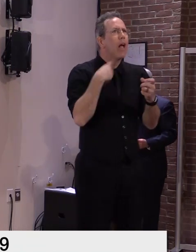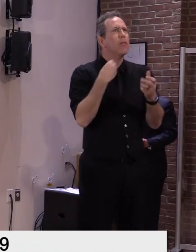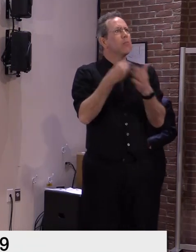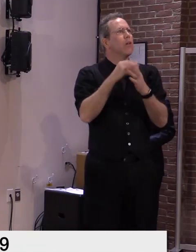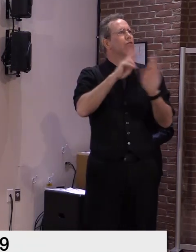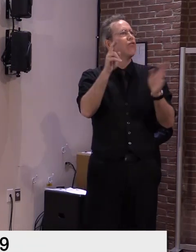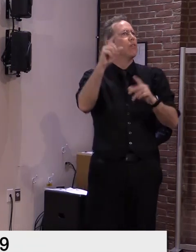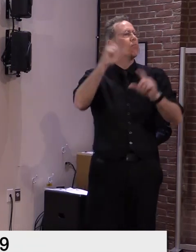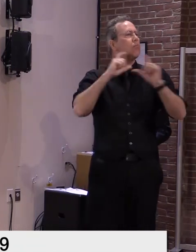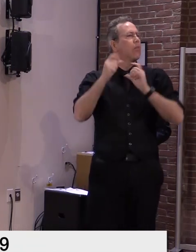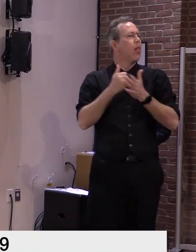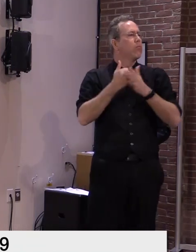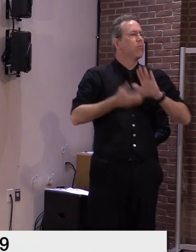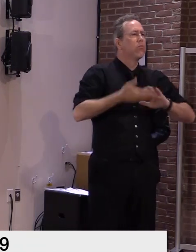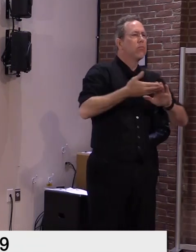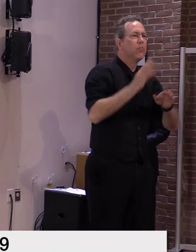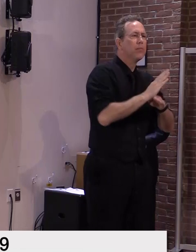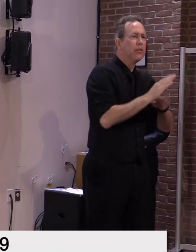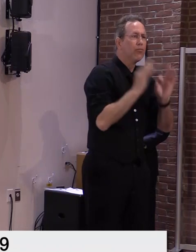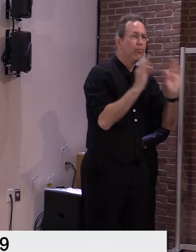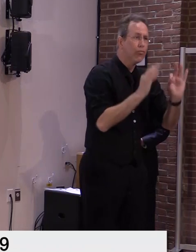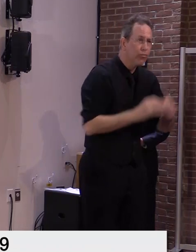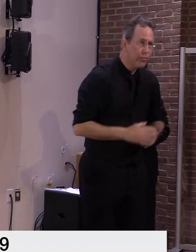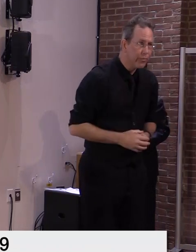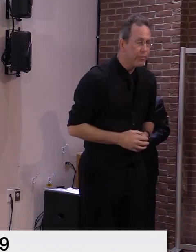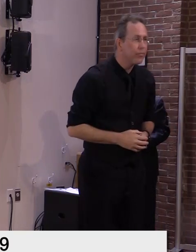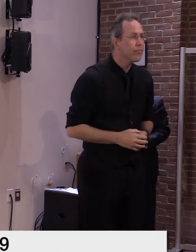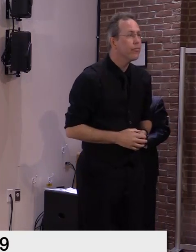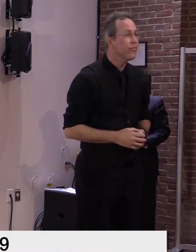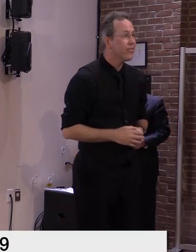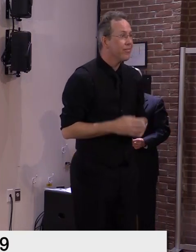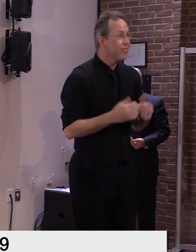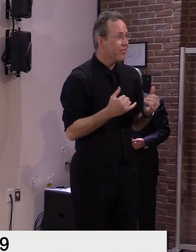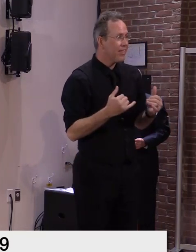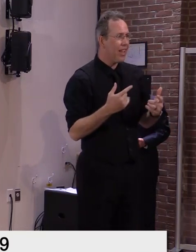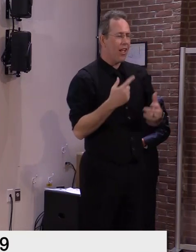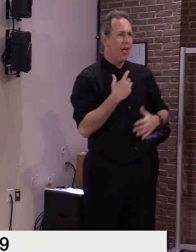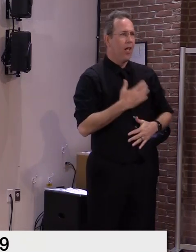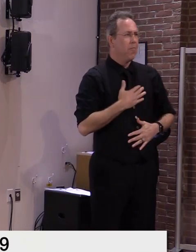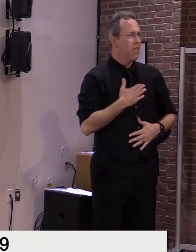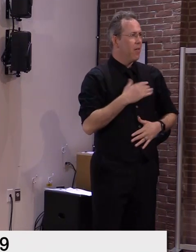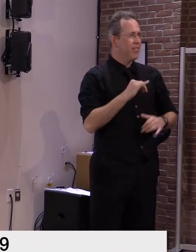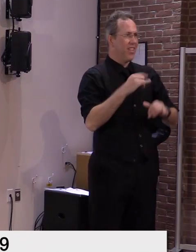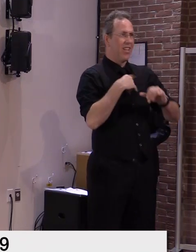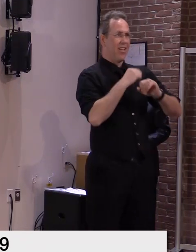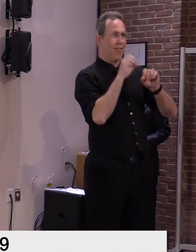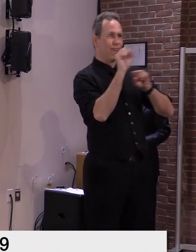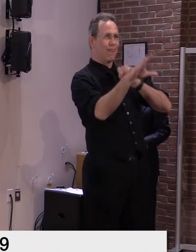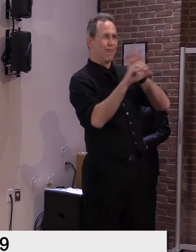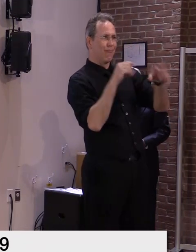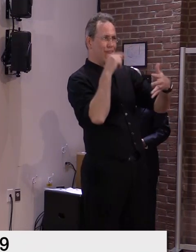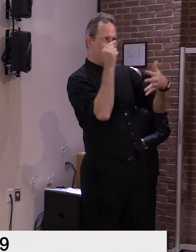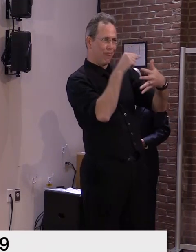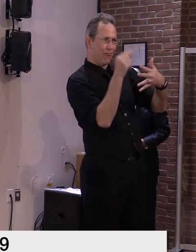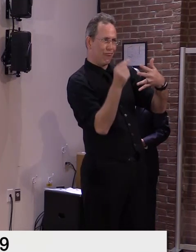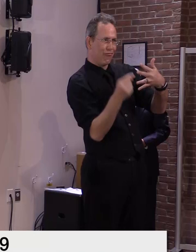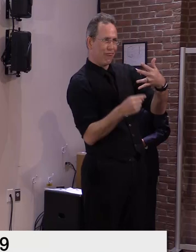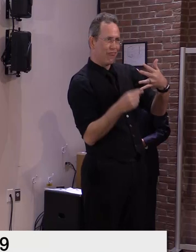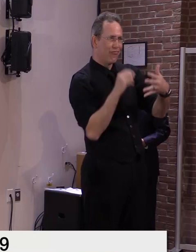future. Now, I'm happy my vision and these priorities are shared by many in the